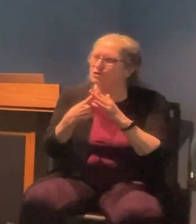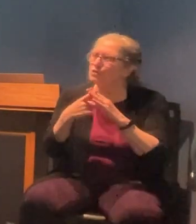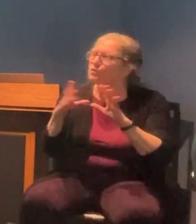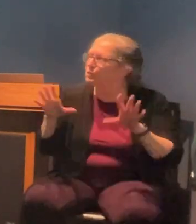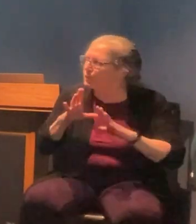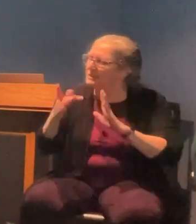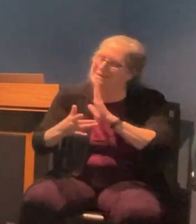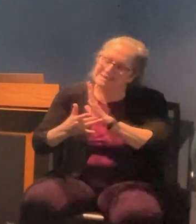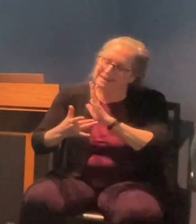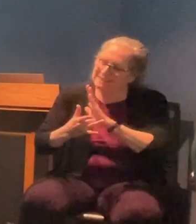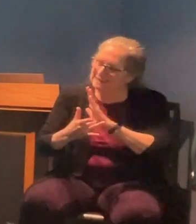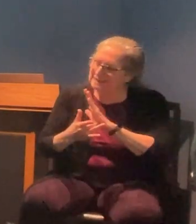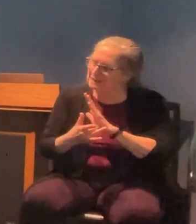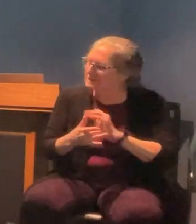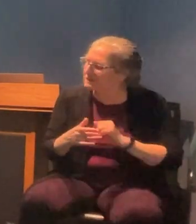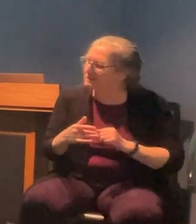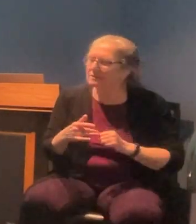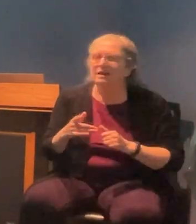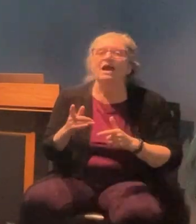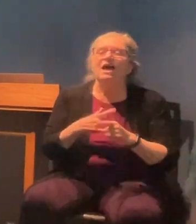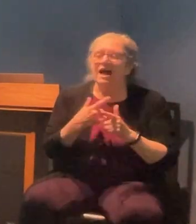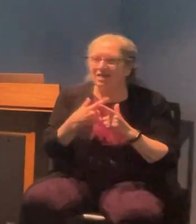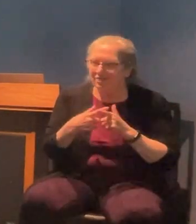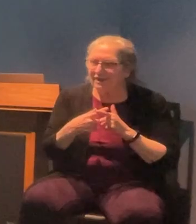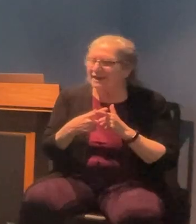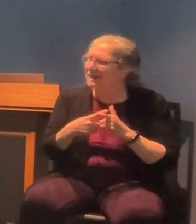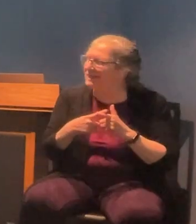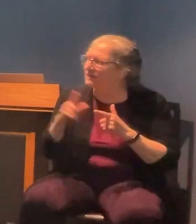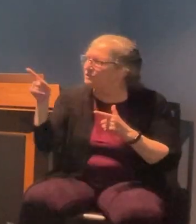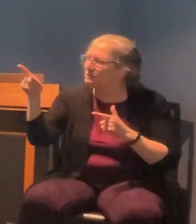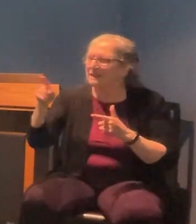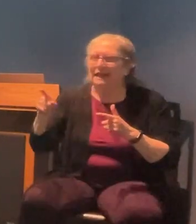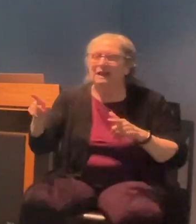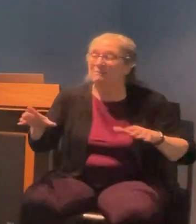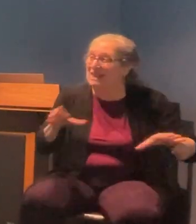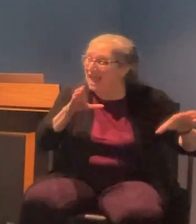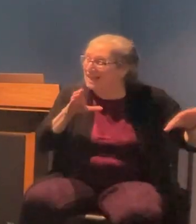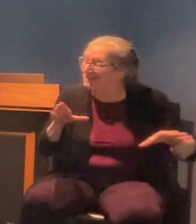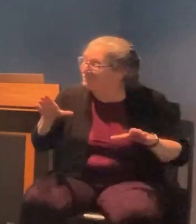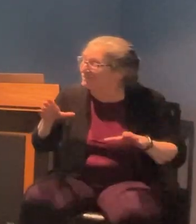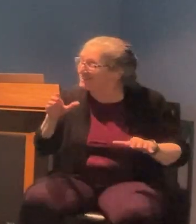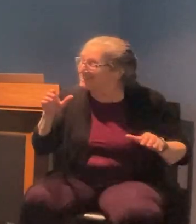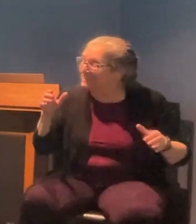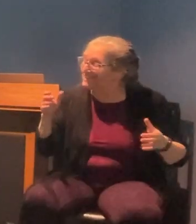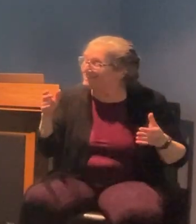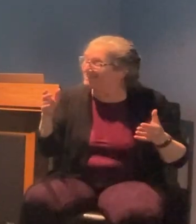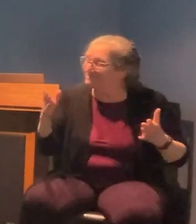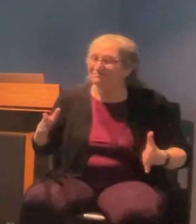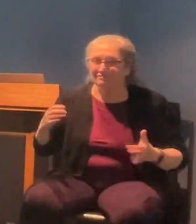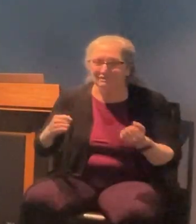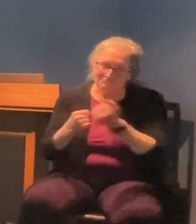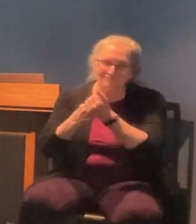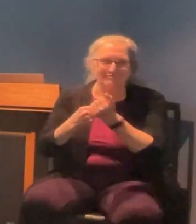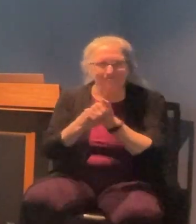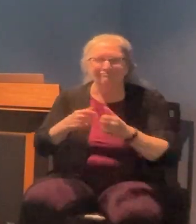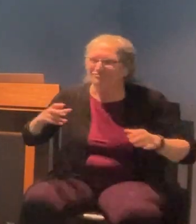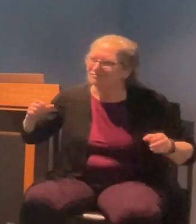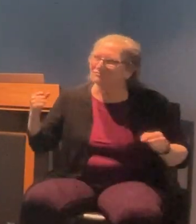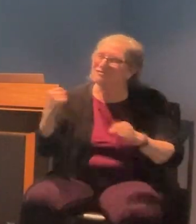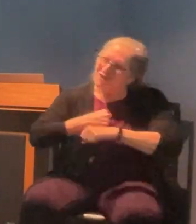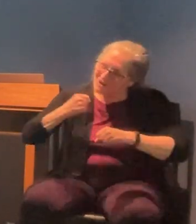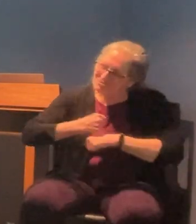technique. And then you became an activist, or you've always been interested in